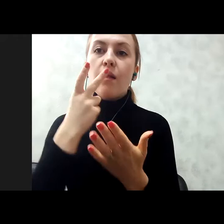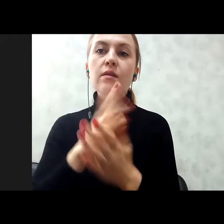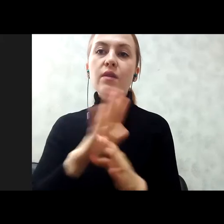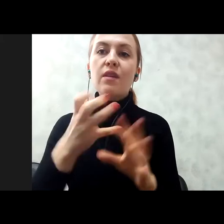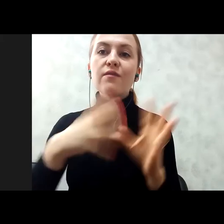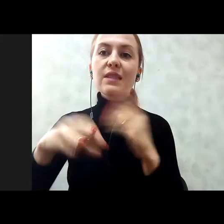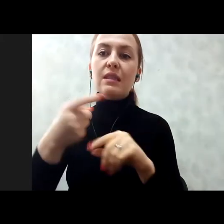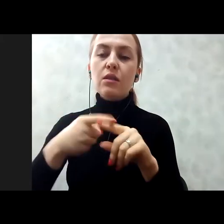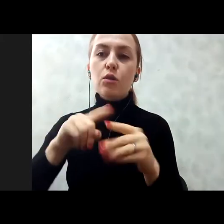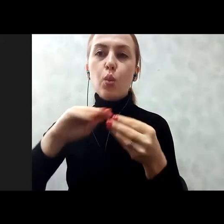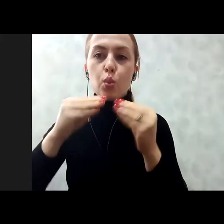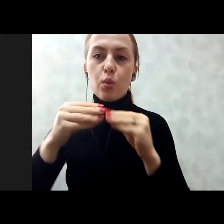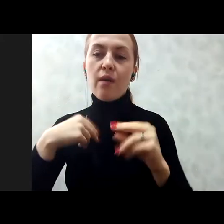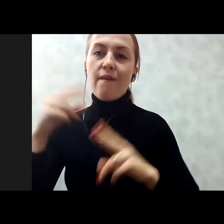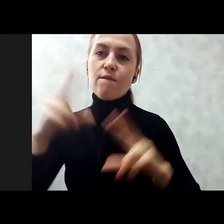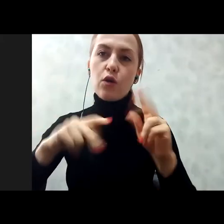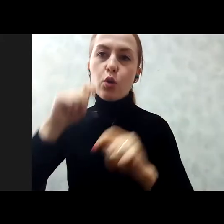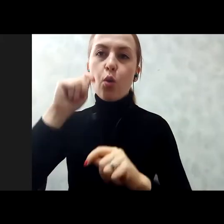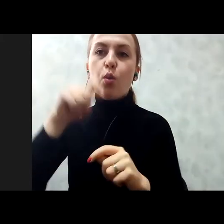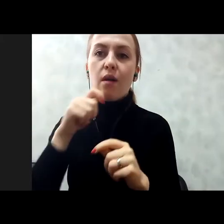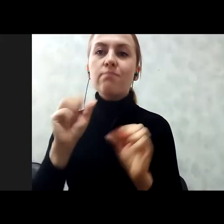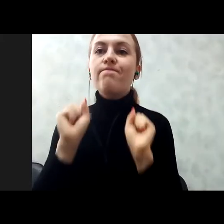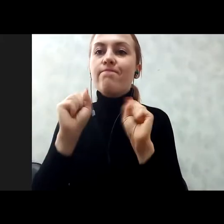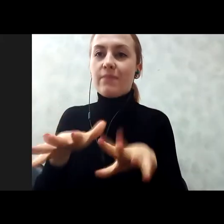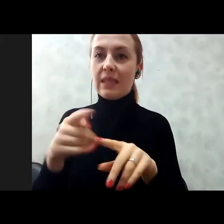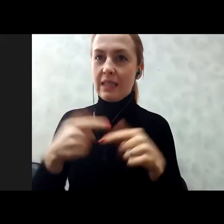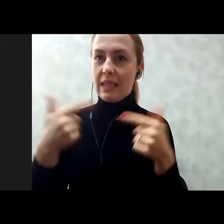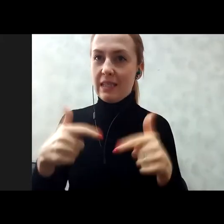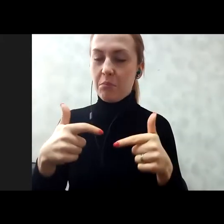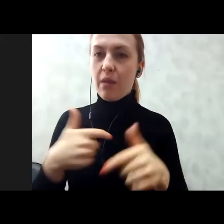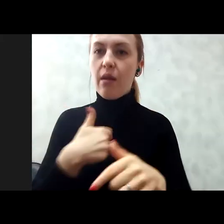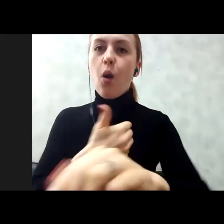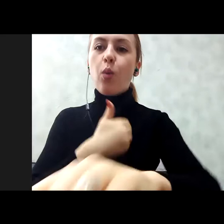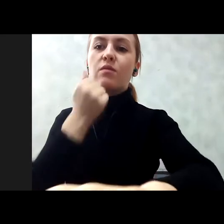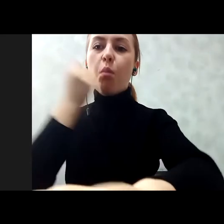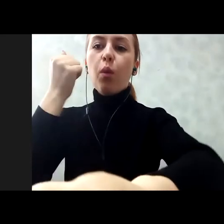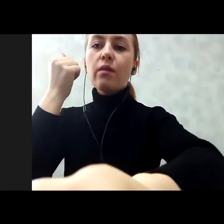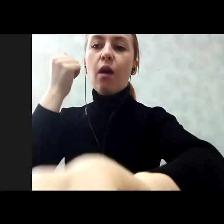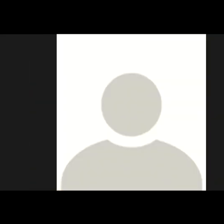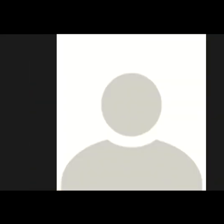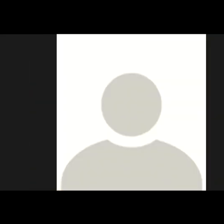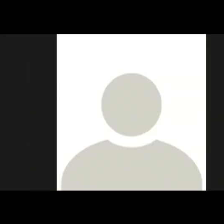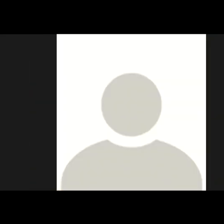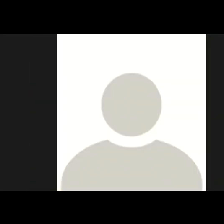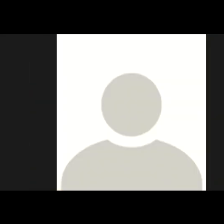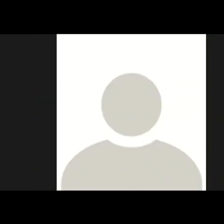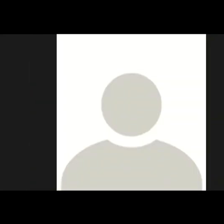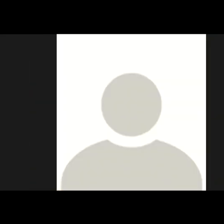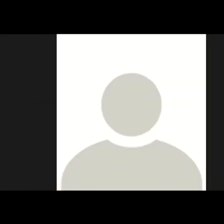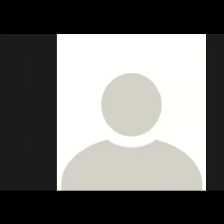In spite of all those challenges, I think that we have met all of